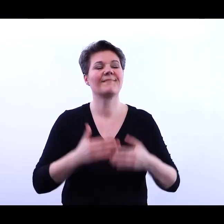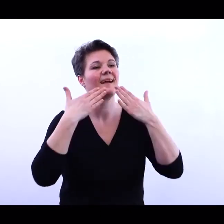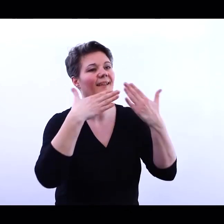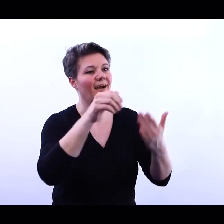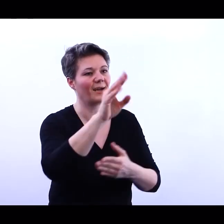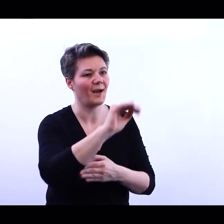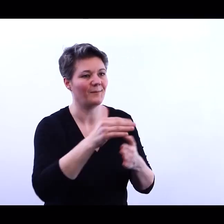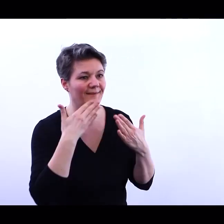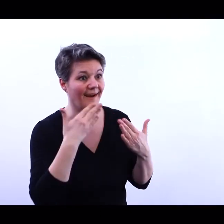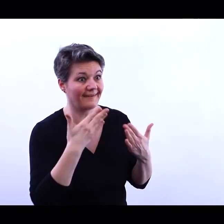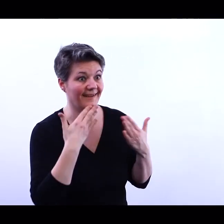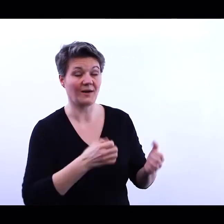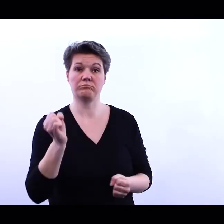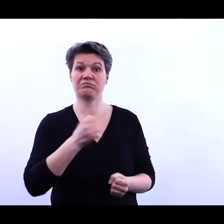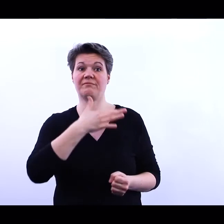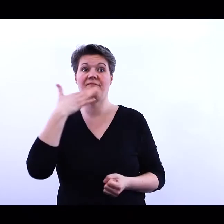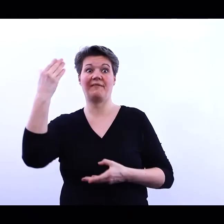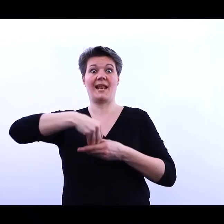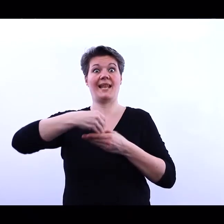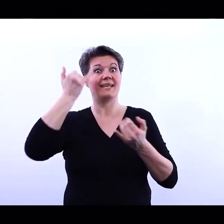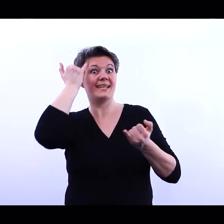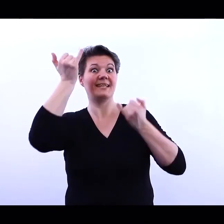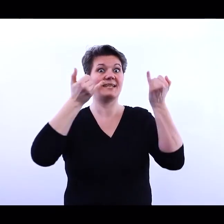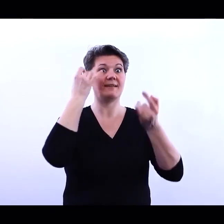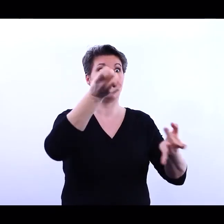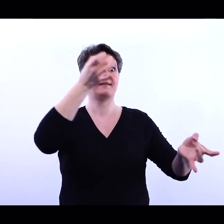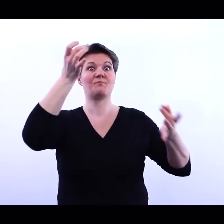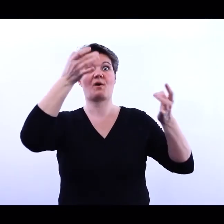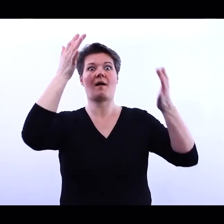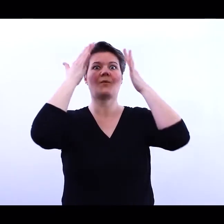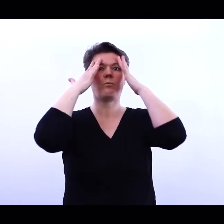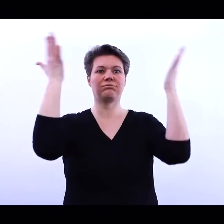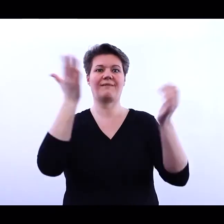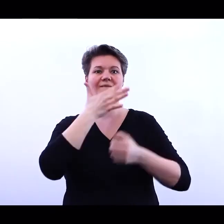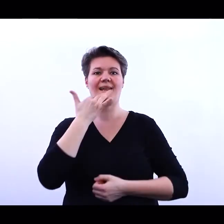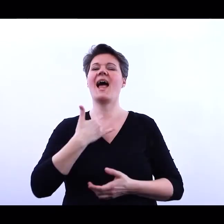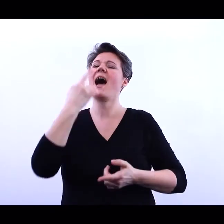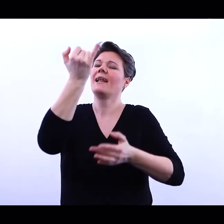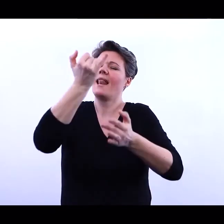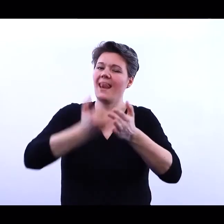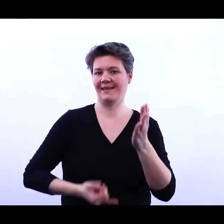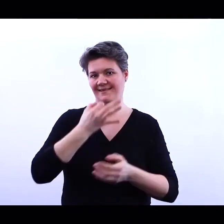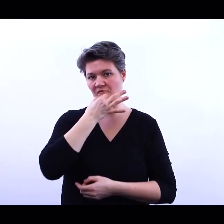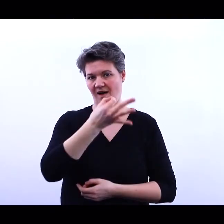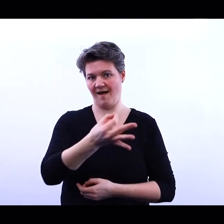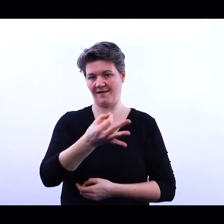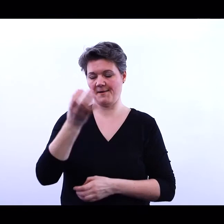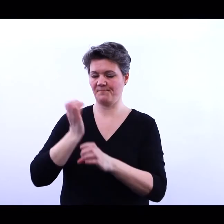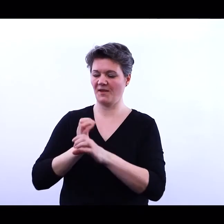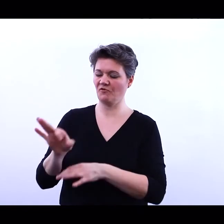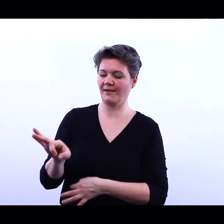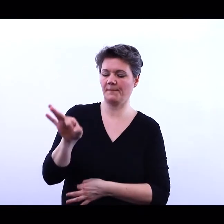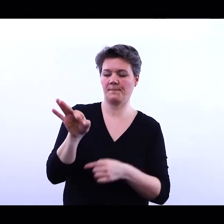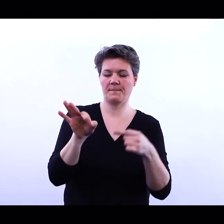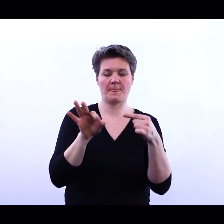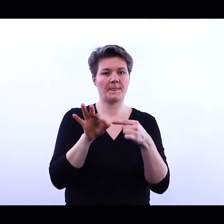much. Since this was very inspirational and everybody says this here, I have one last question left, which is, okay. Is there